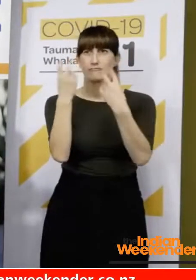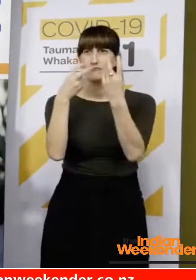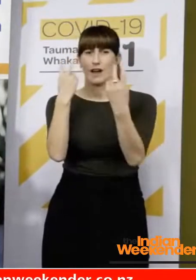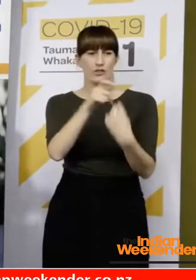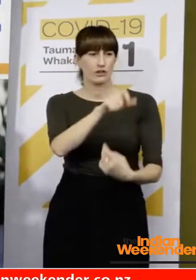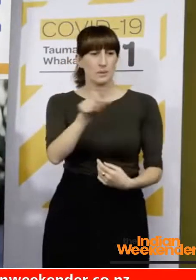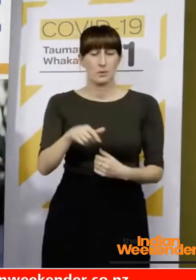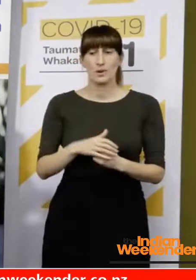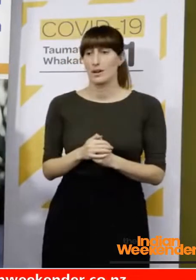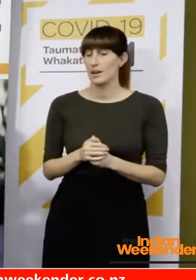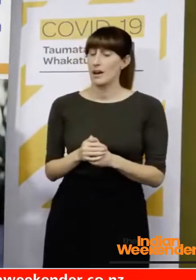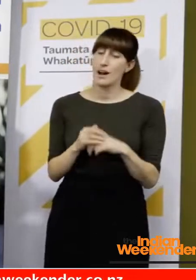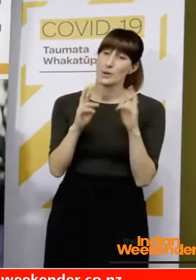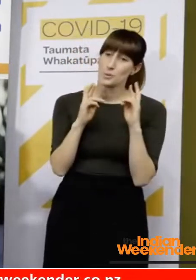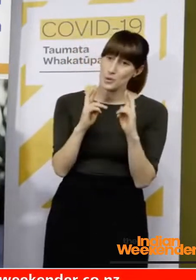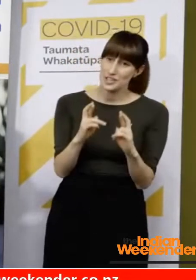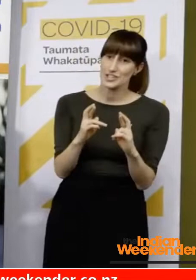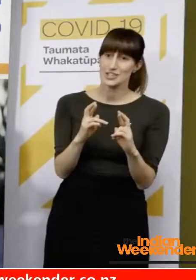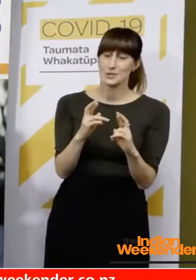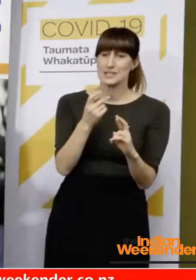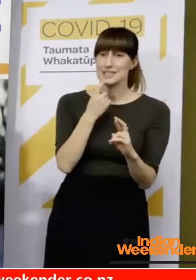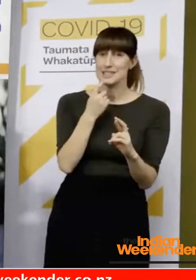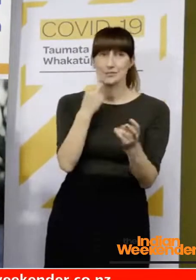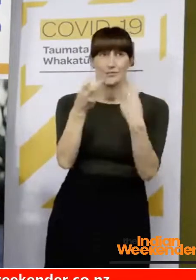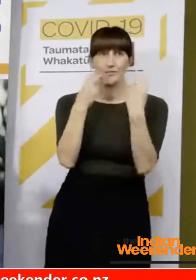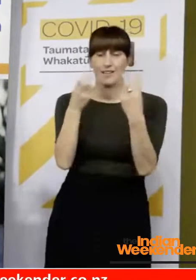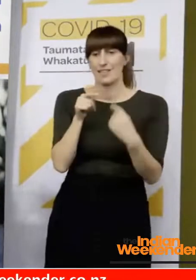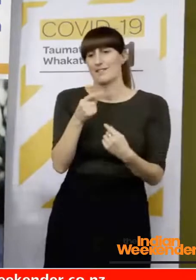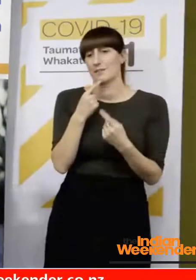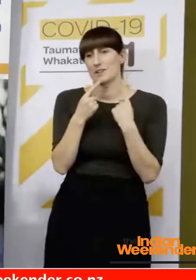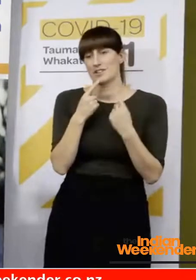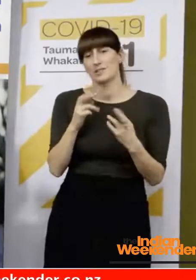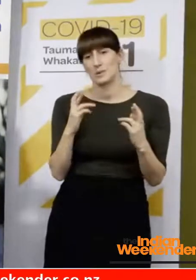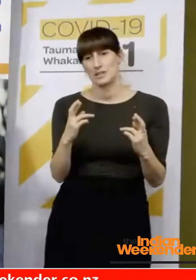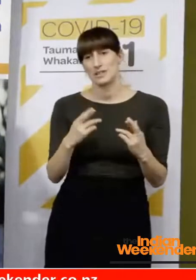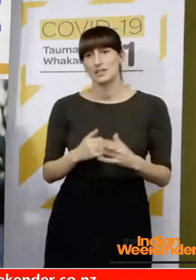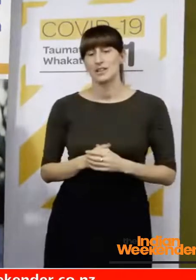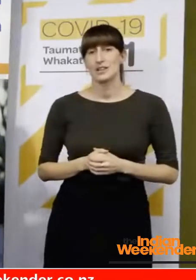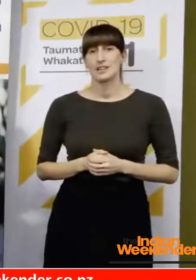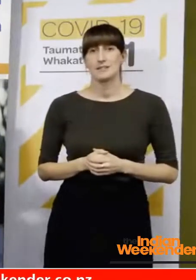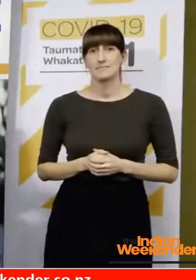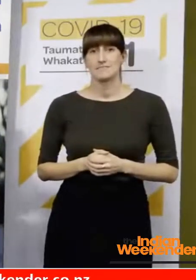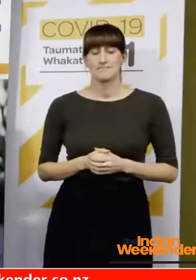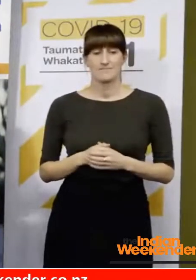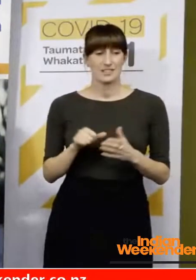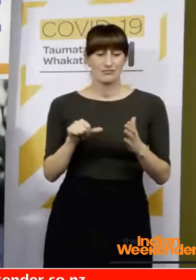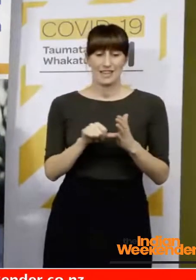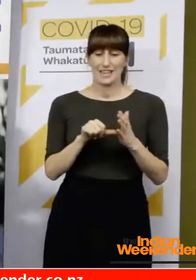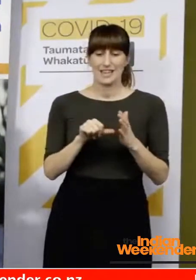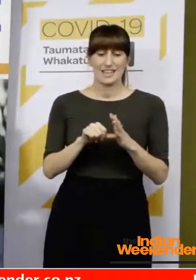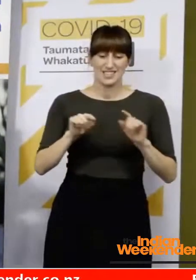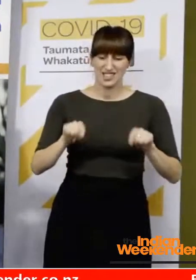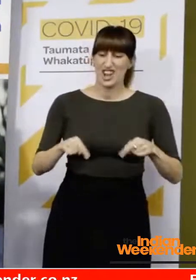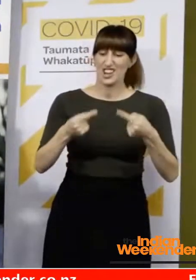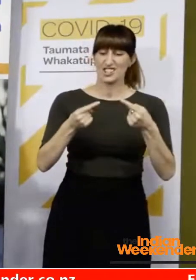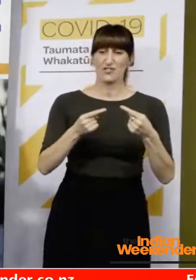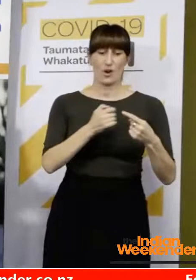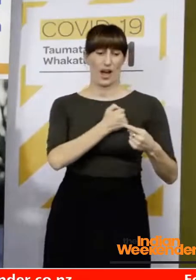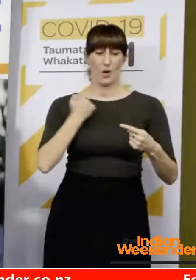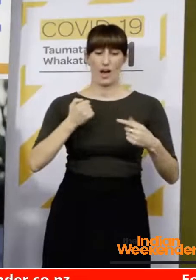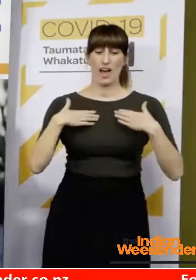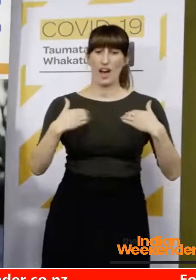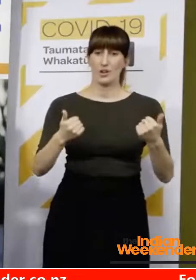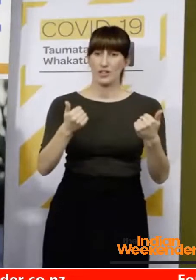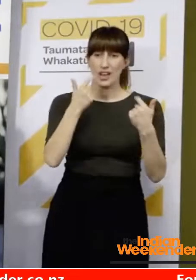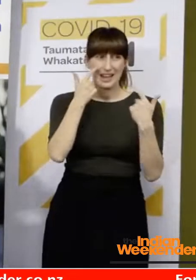wish it was if you easier. want, like Uber Eats and stuff like that. But this other is than one that, of you're the just kind of one left of the here, and they call key you every day. challenges to check for up the on you and healthcare see how system you're is doing, being and able to